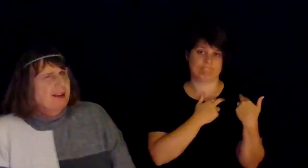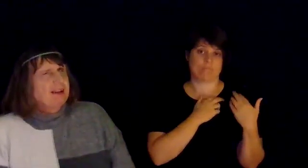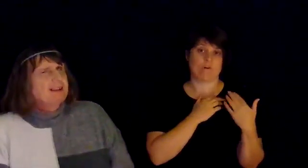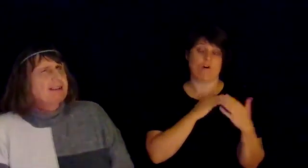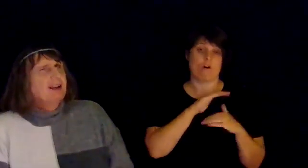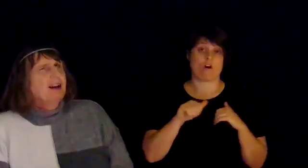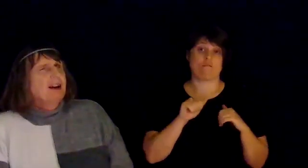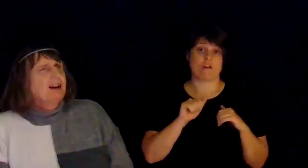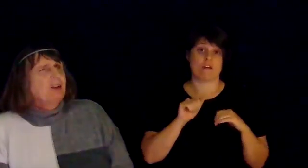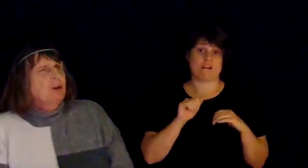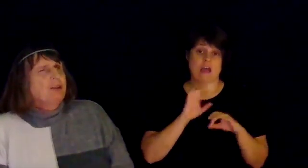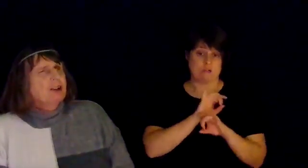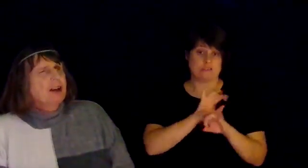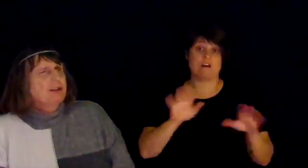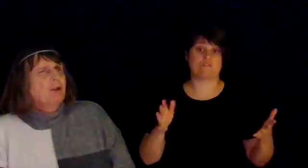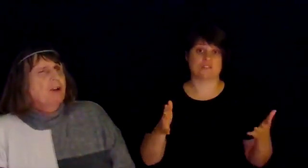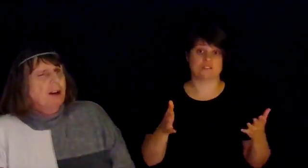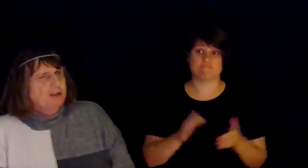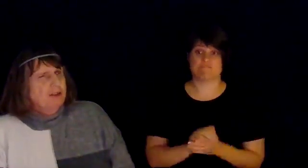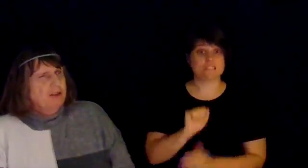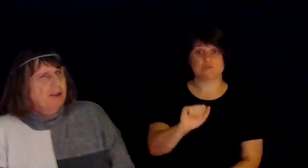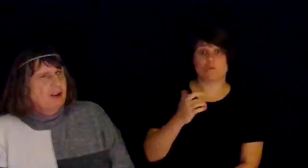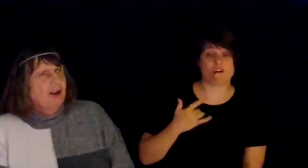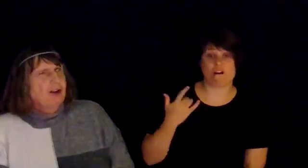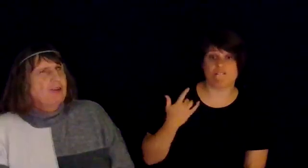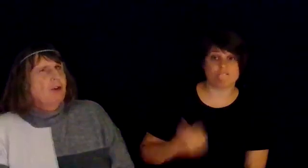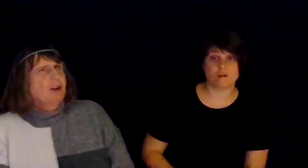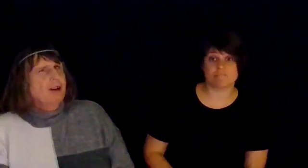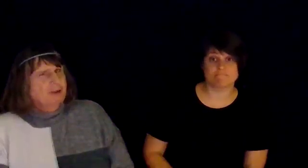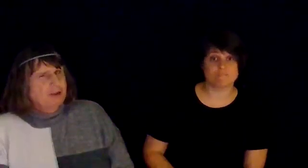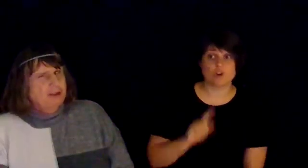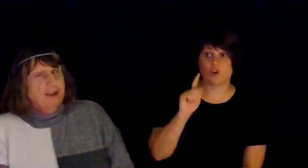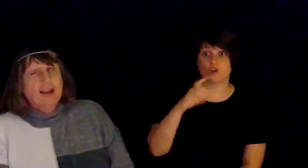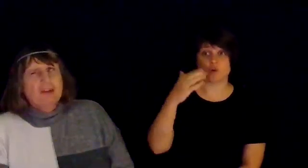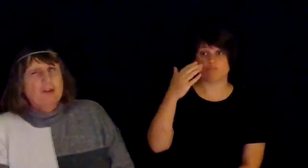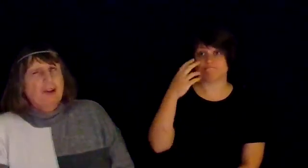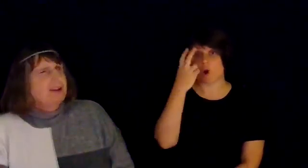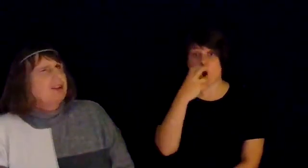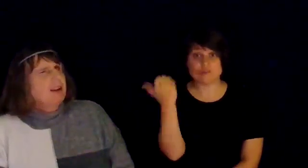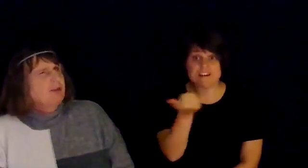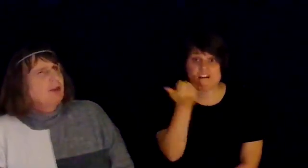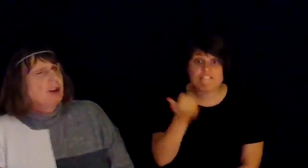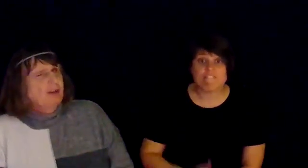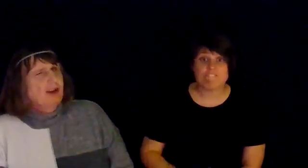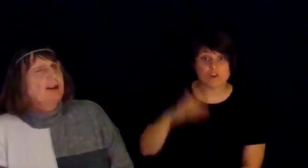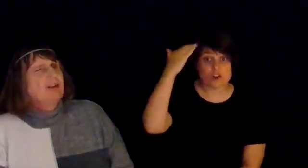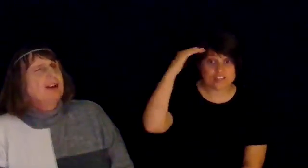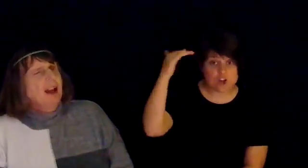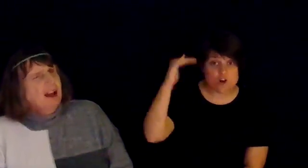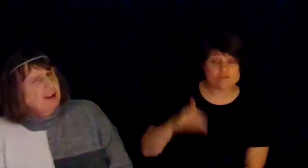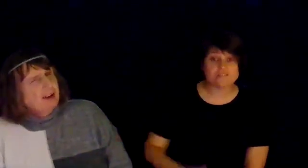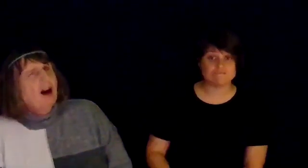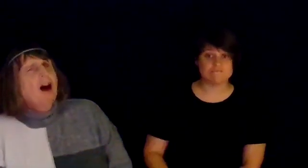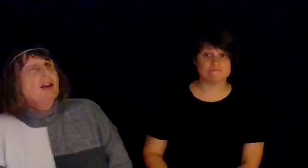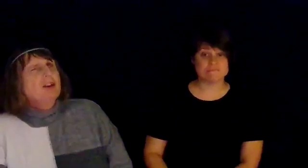responsibility. That is, you're in charge of your life. You're old enough to take charge of your life, and if